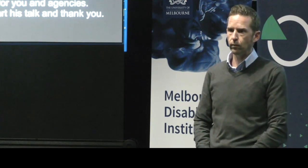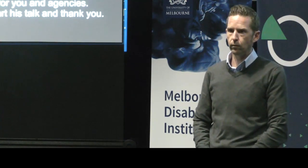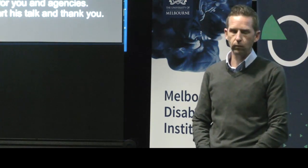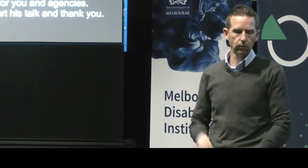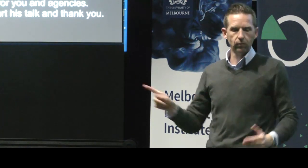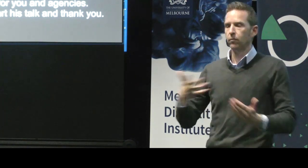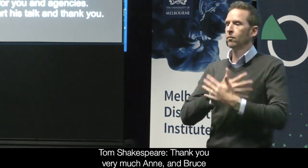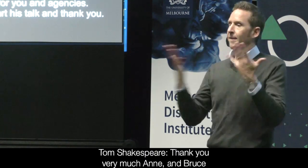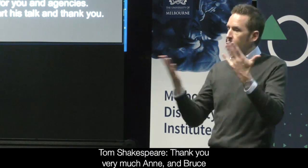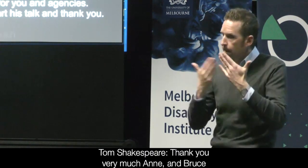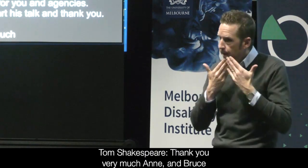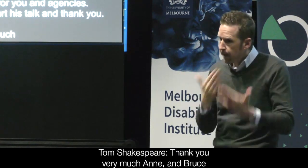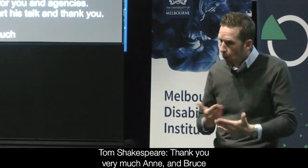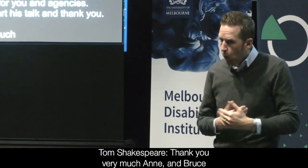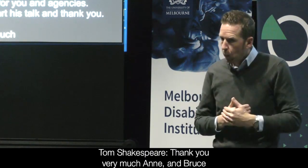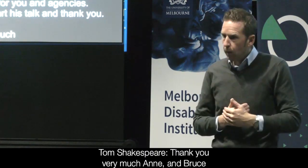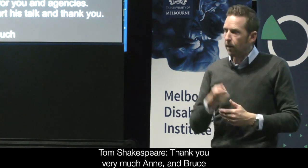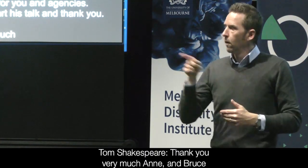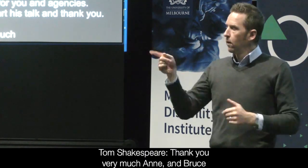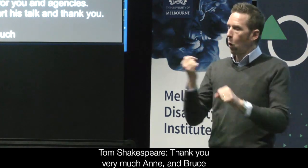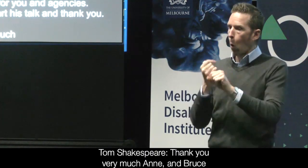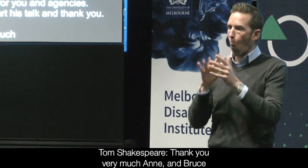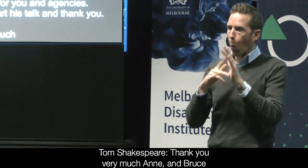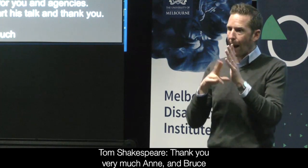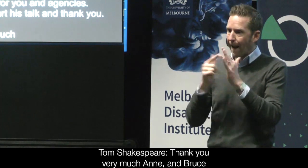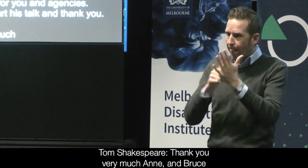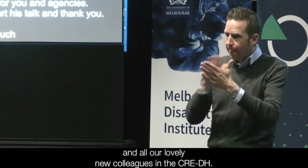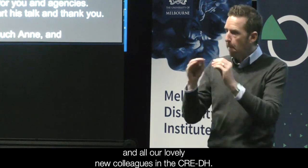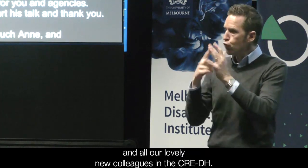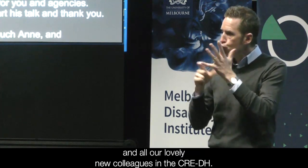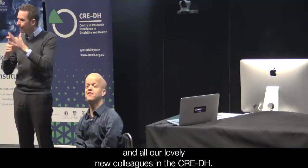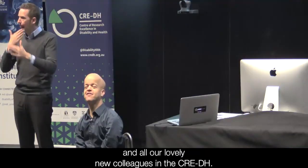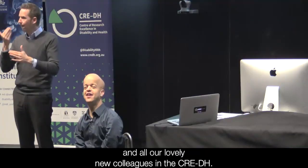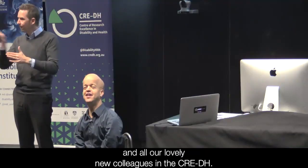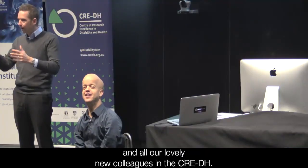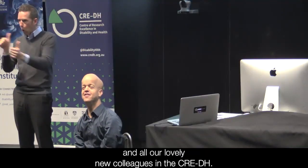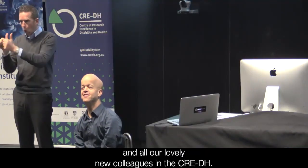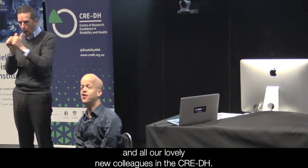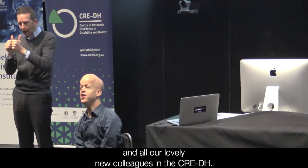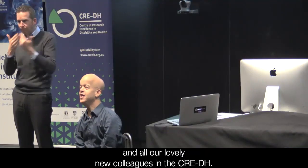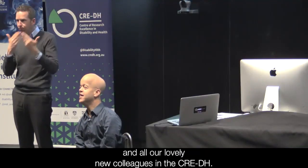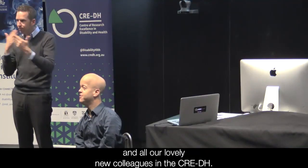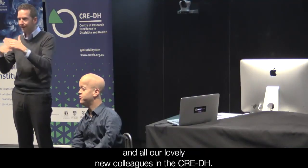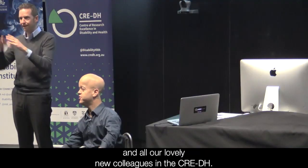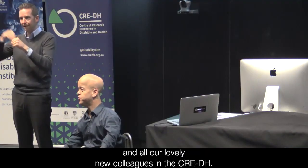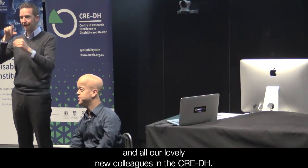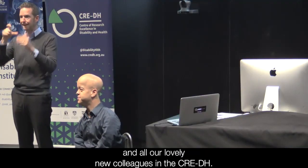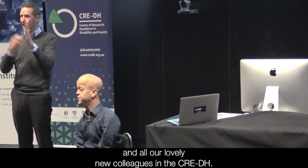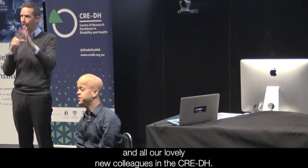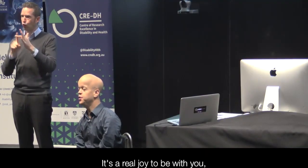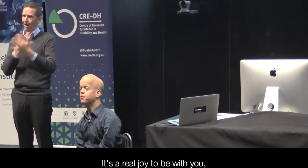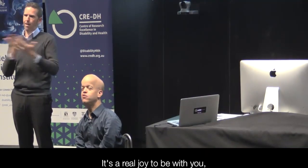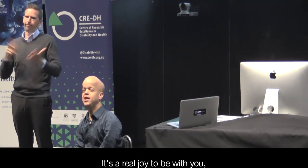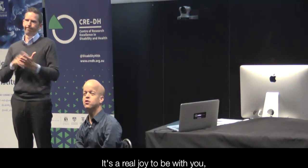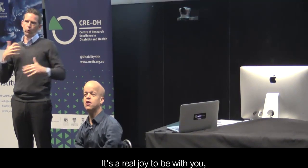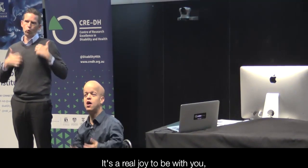Thank you very much, Anne and Gwyneth and Bruce and all my lovely new colleagues in the CRE. It's a real joy to be